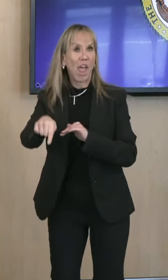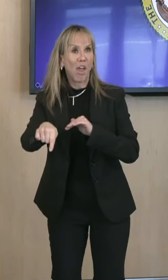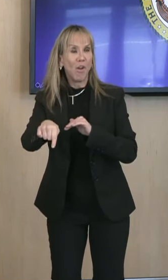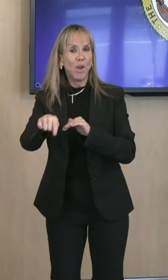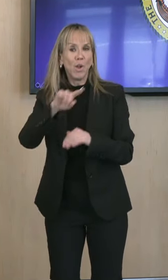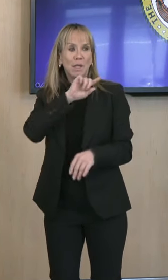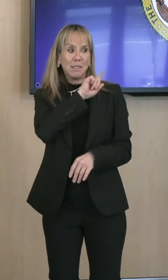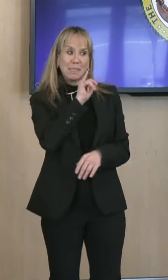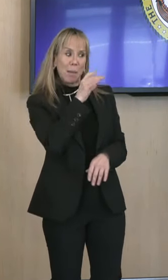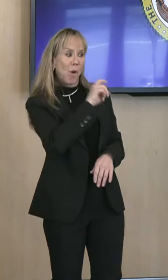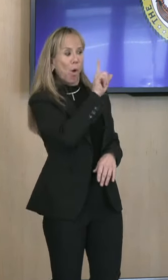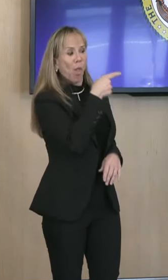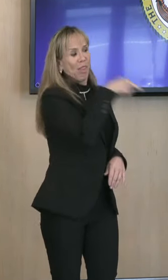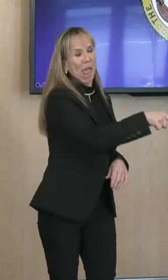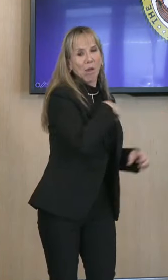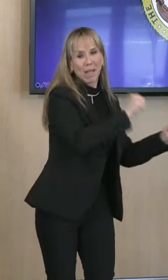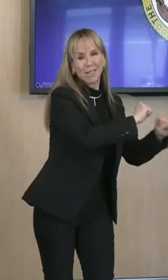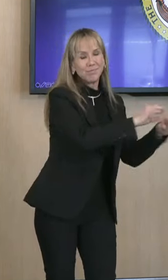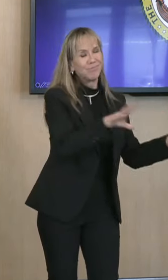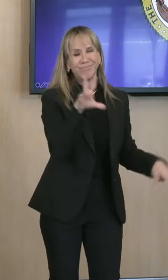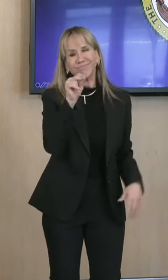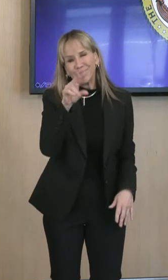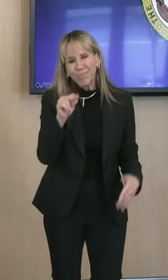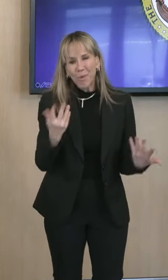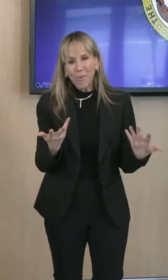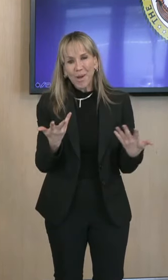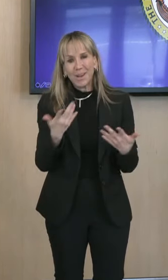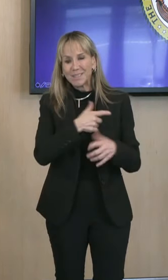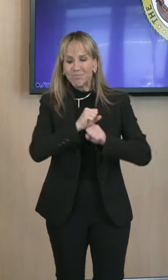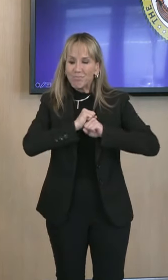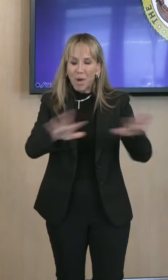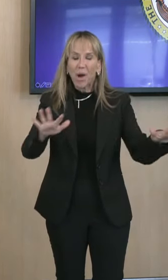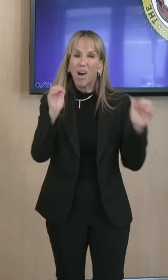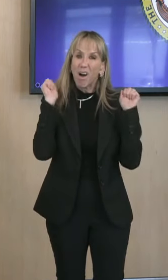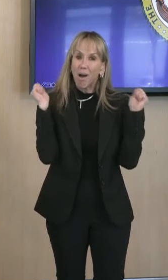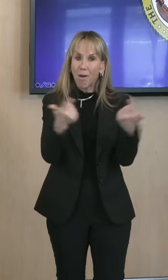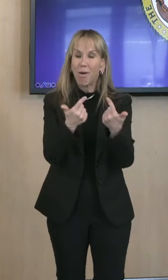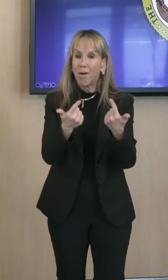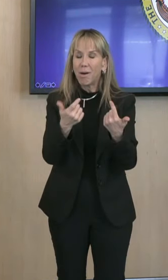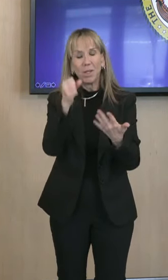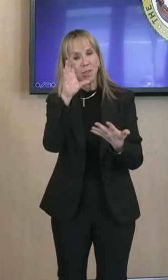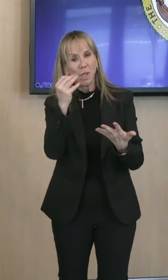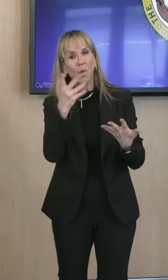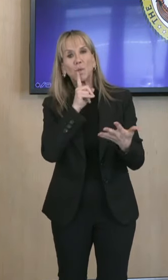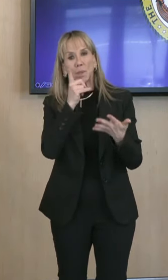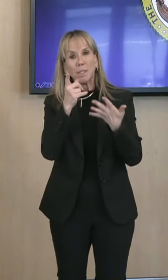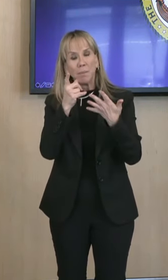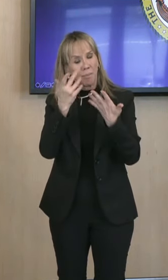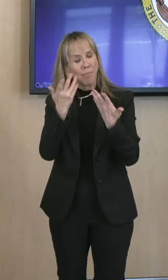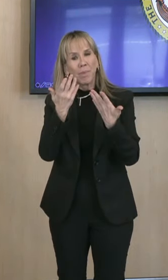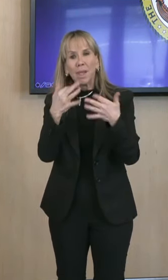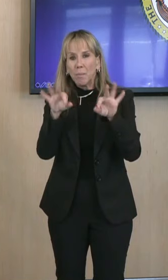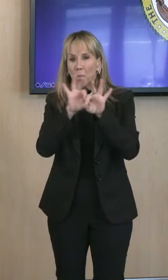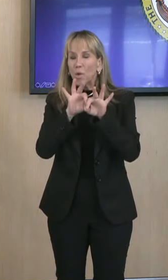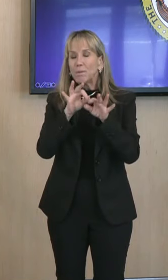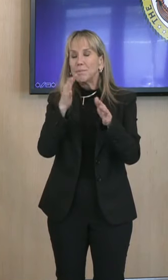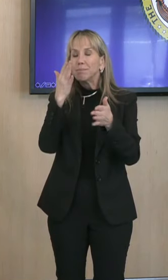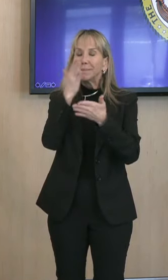a potential prioritization by some communities and so forth in terms of having that